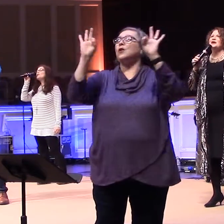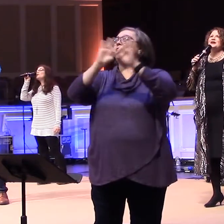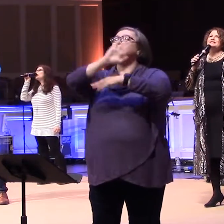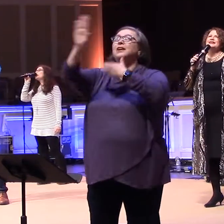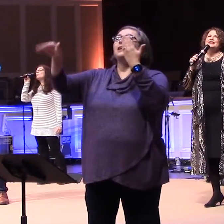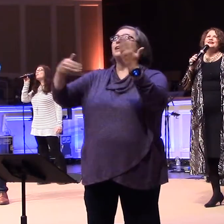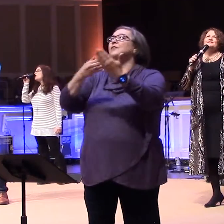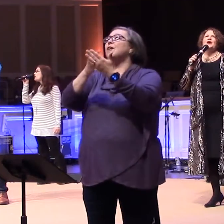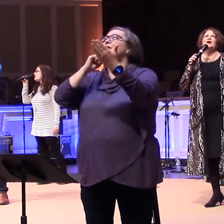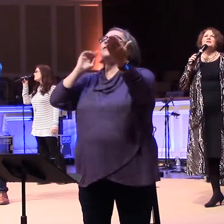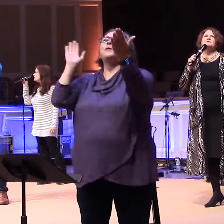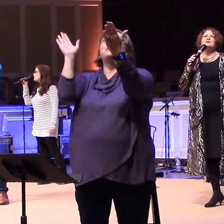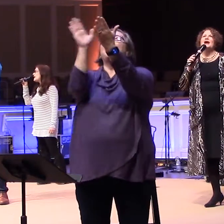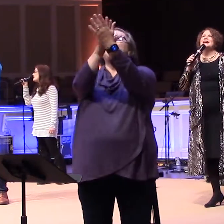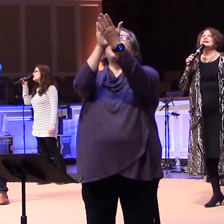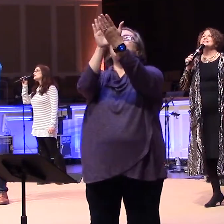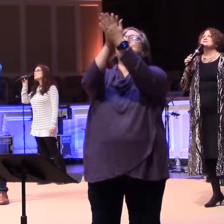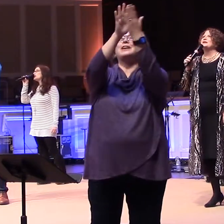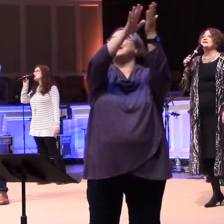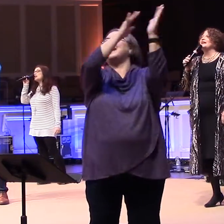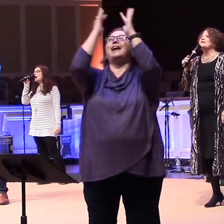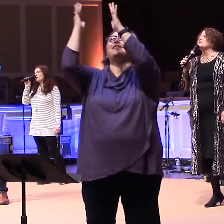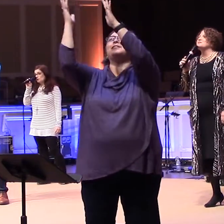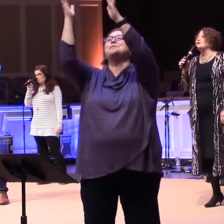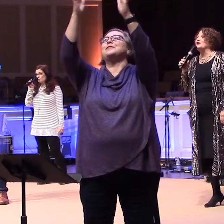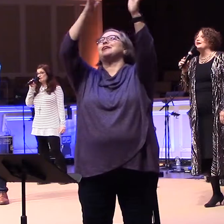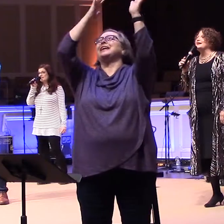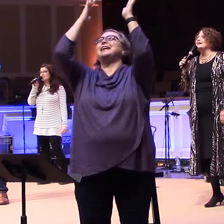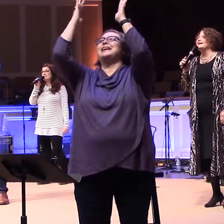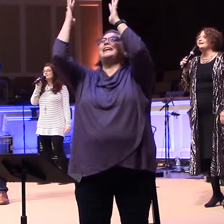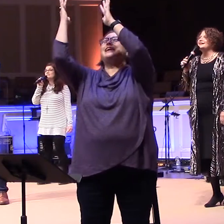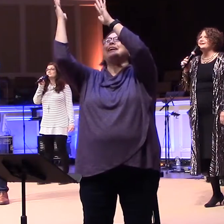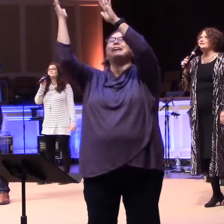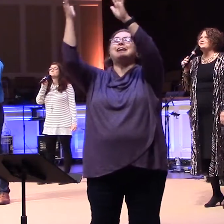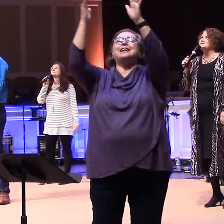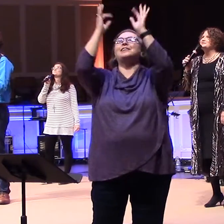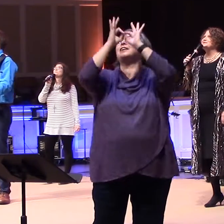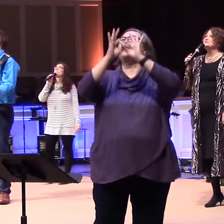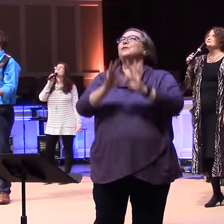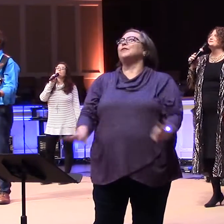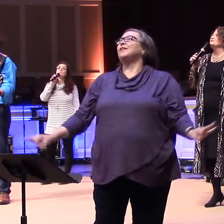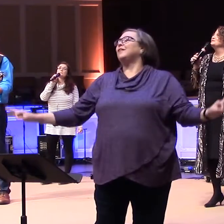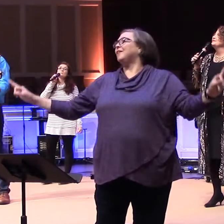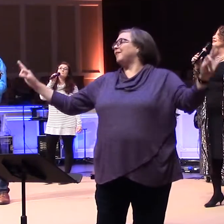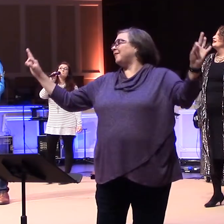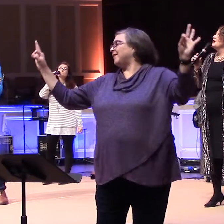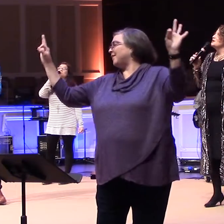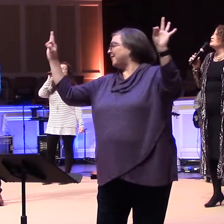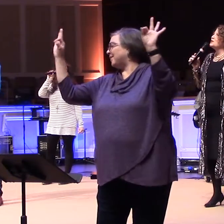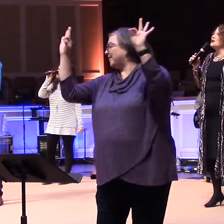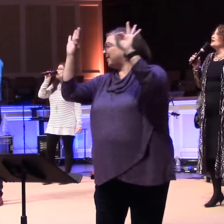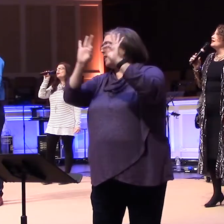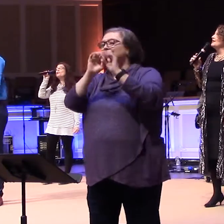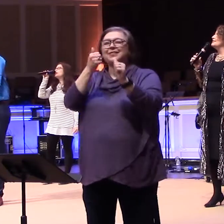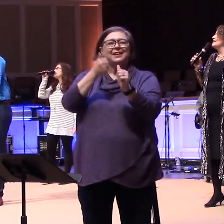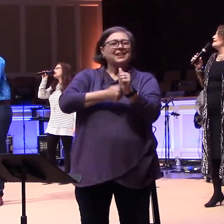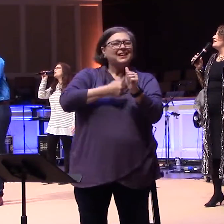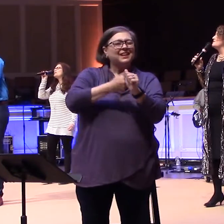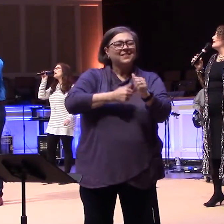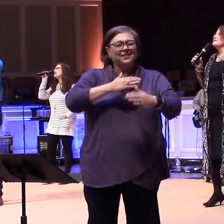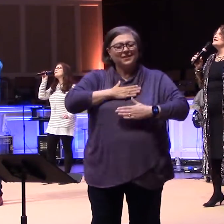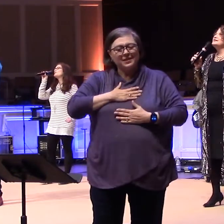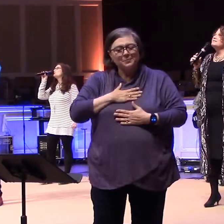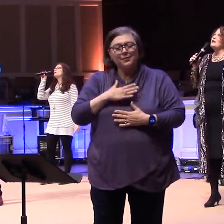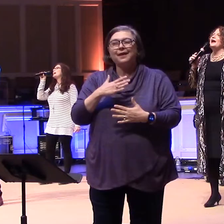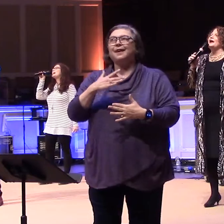And worthy of all the praise we could ever bring. Oh, we're worthy. And worthy